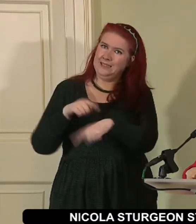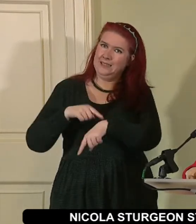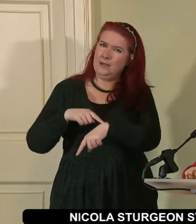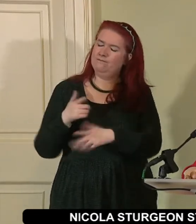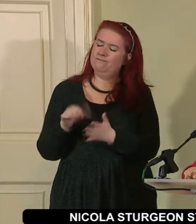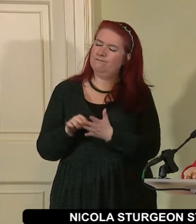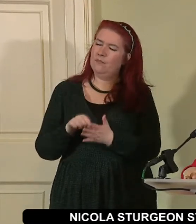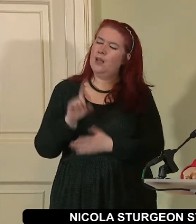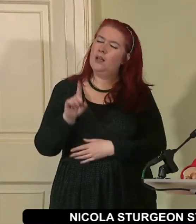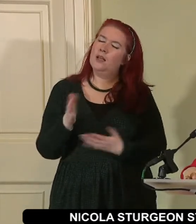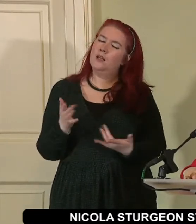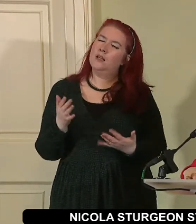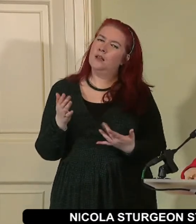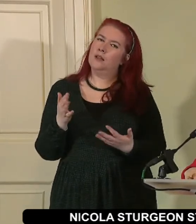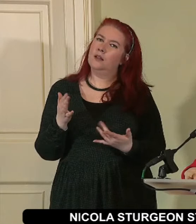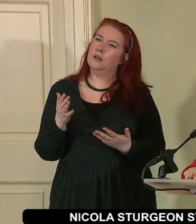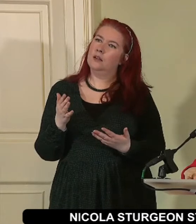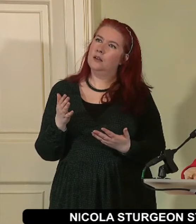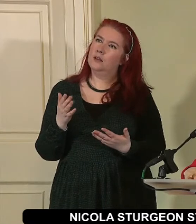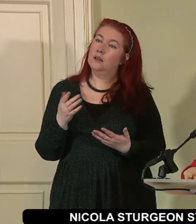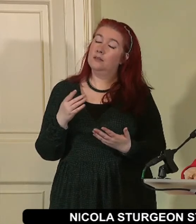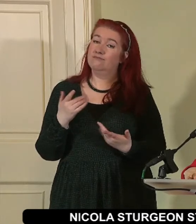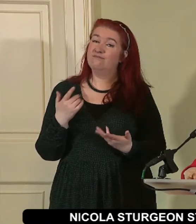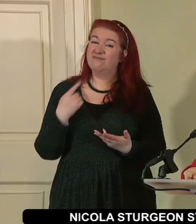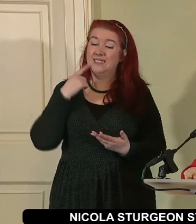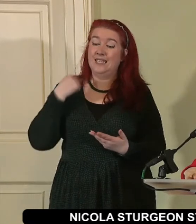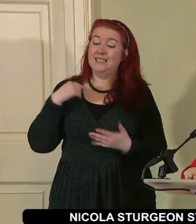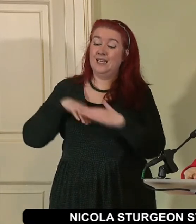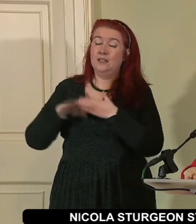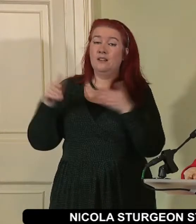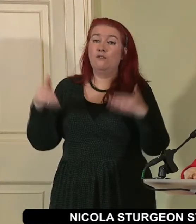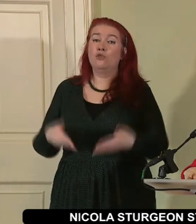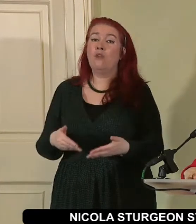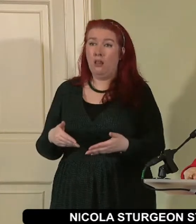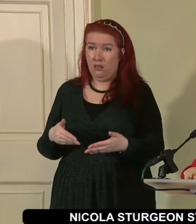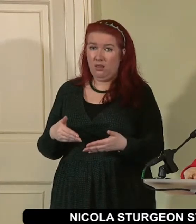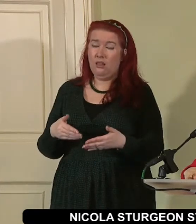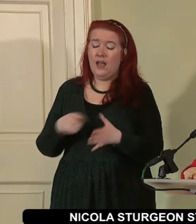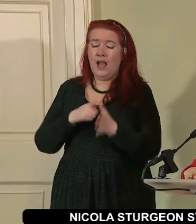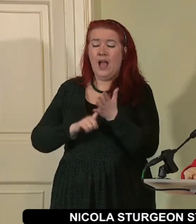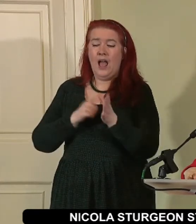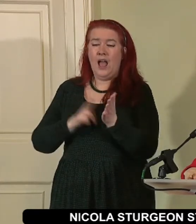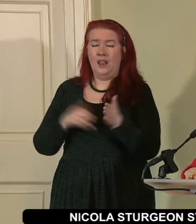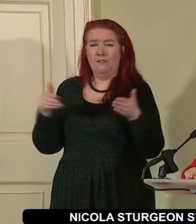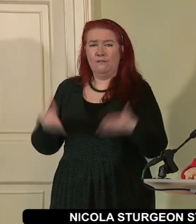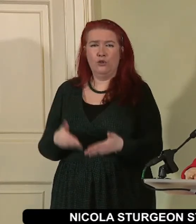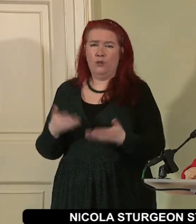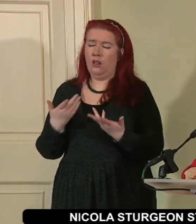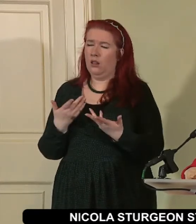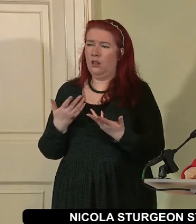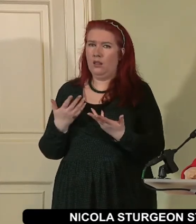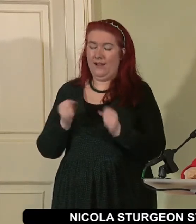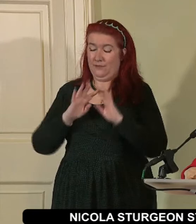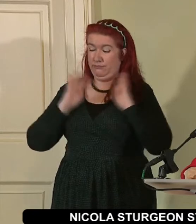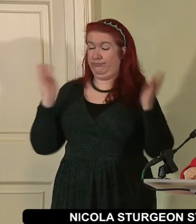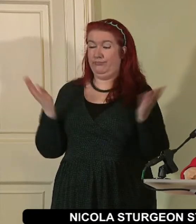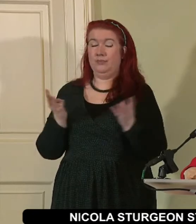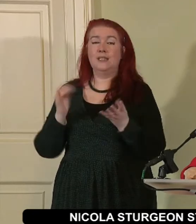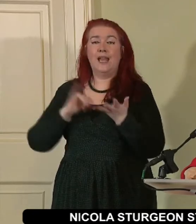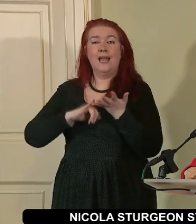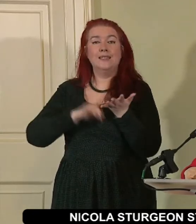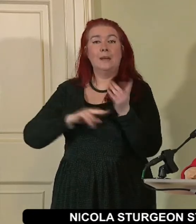in the funeral service for Alan yesterday, surrounded by SNP